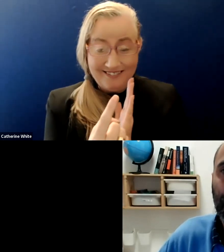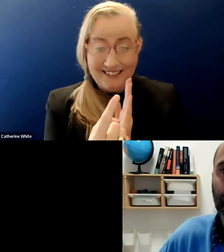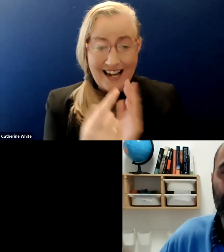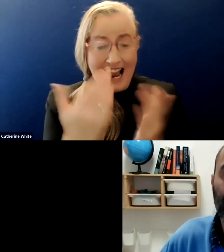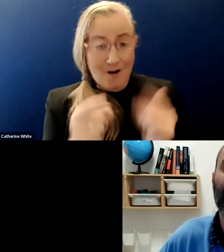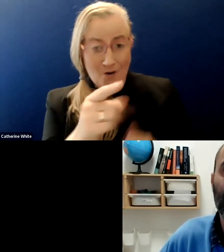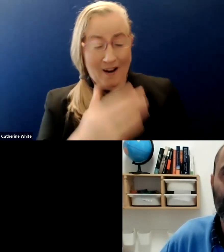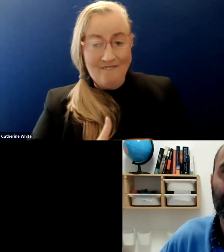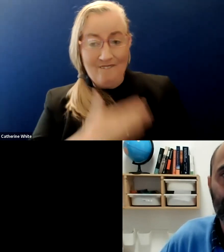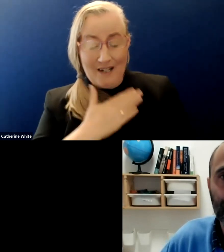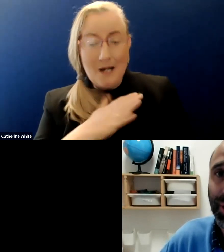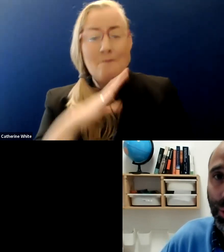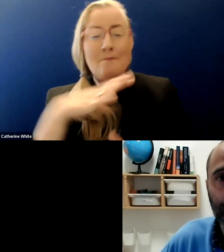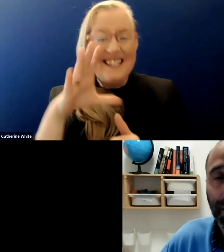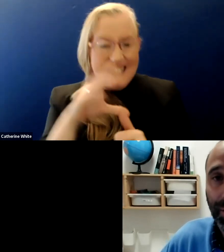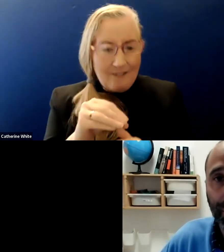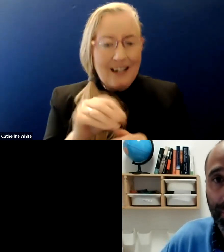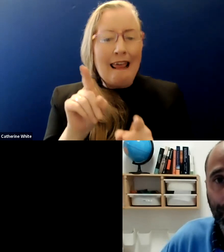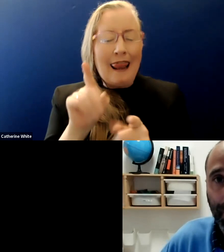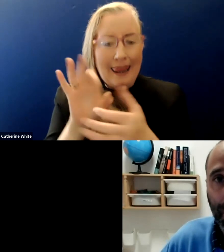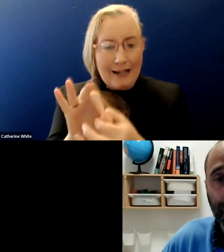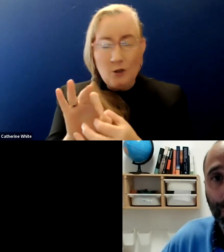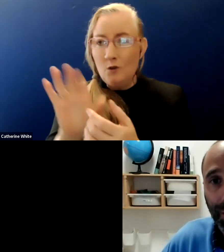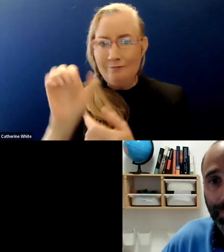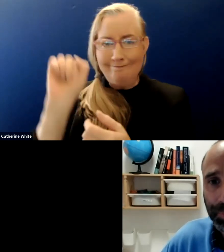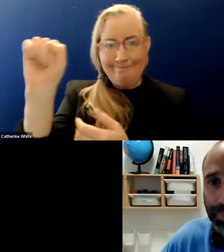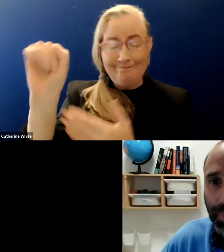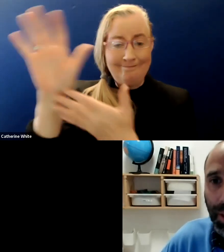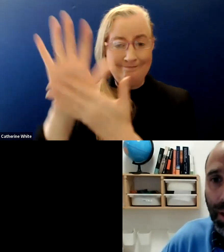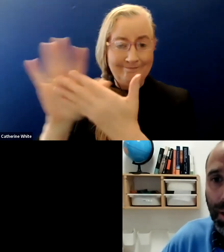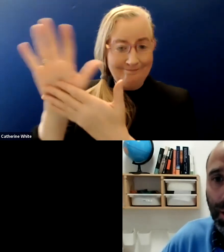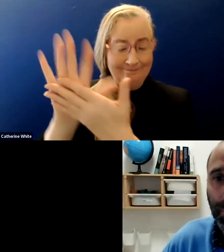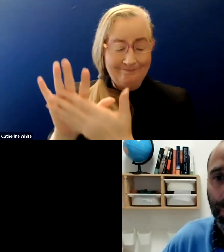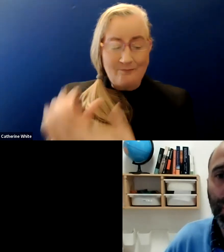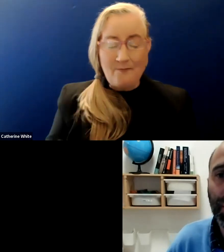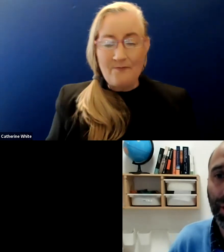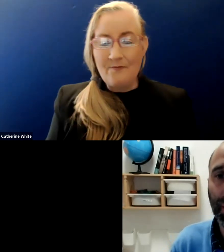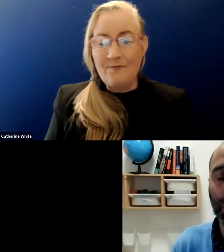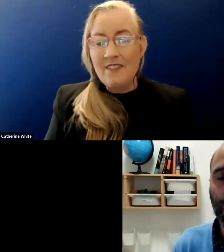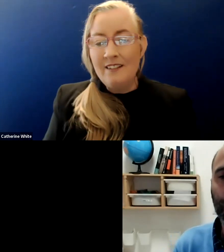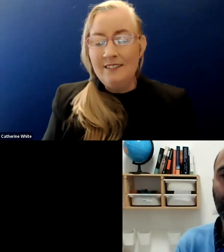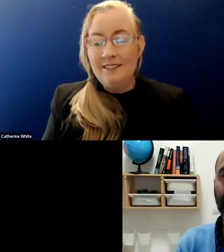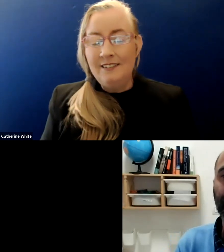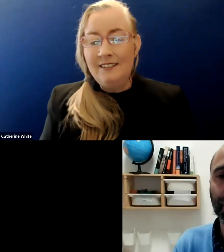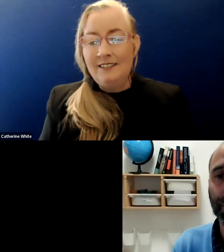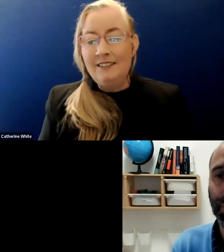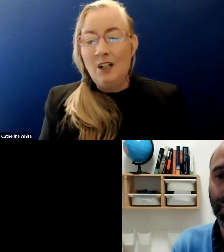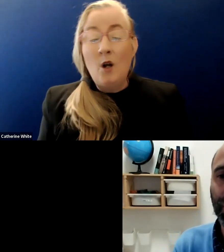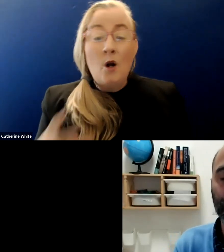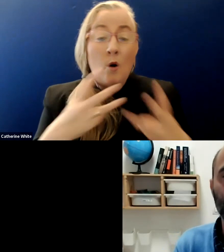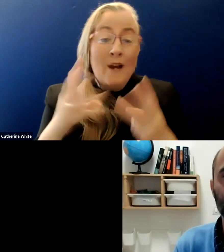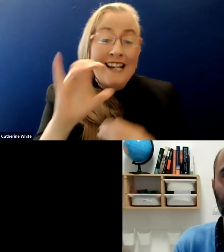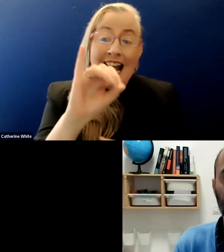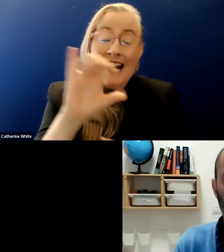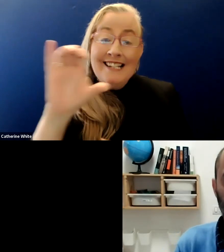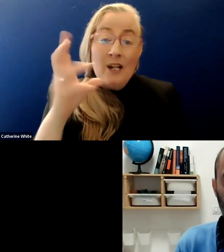feeling, specifically concerning extraterritorial application, but not only. Regarding when will the ICC have its first